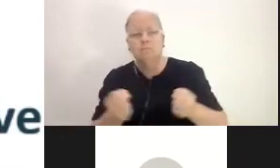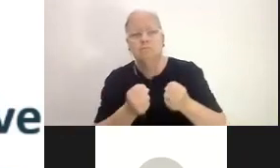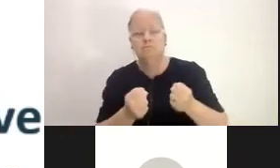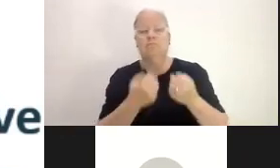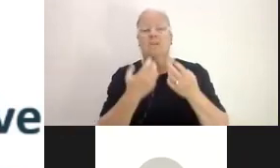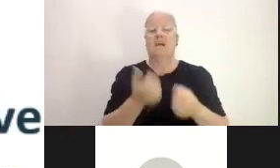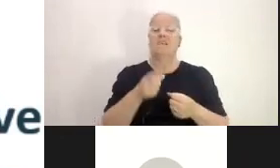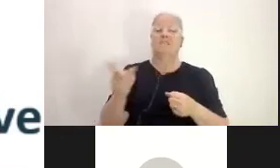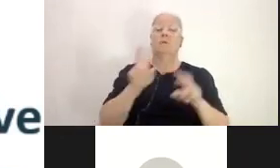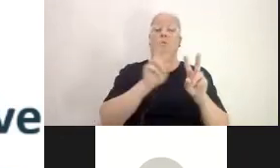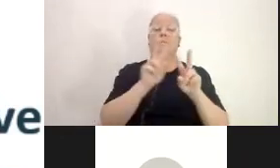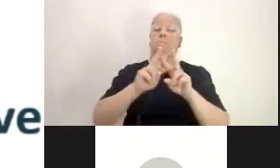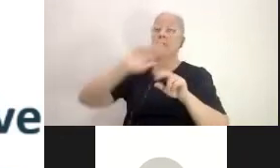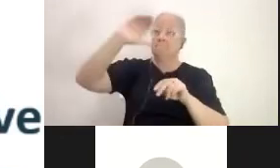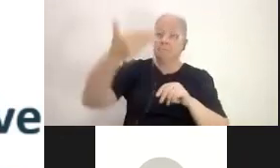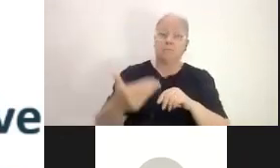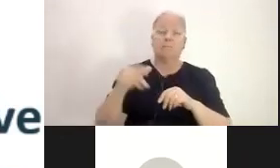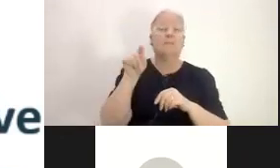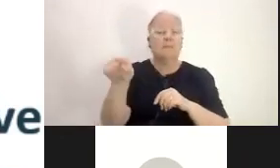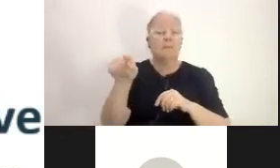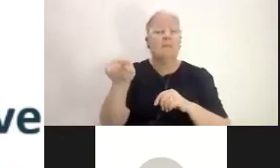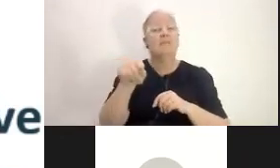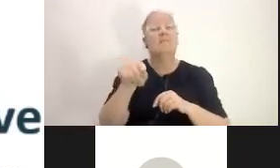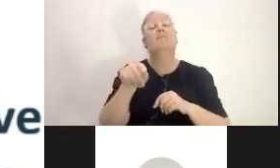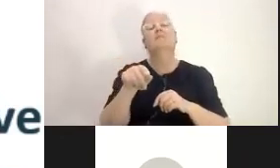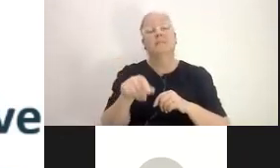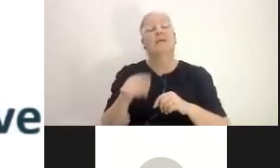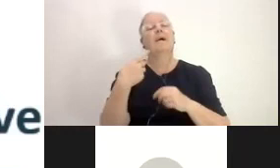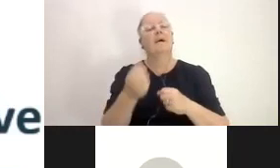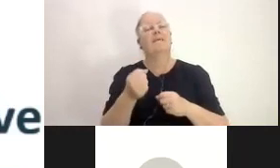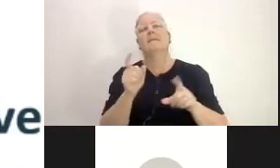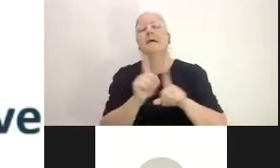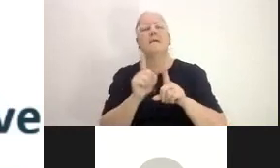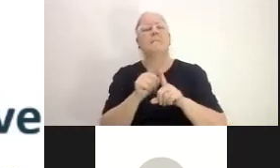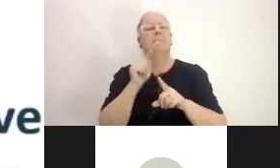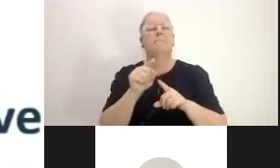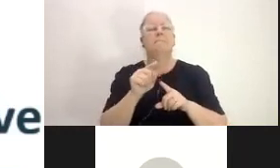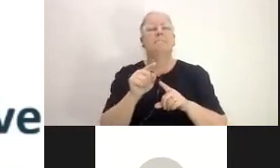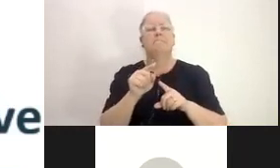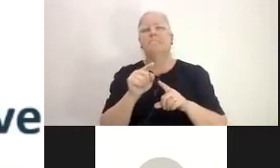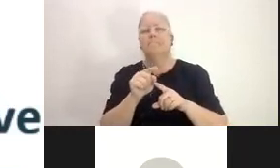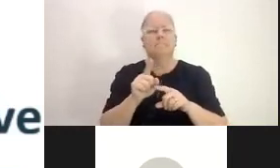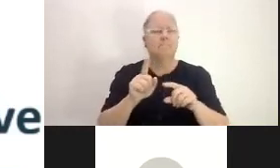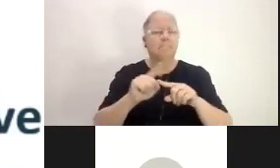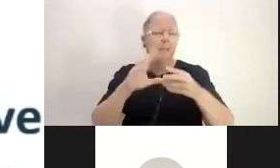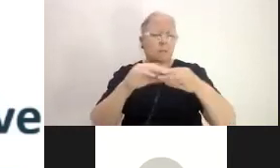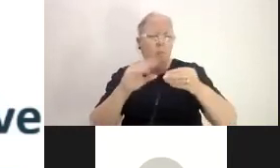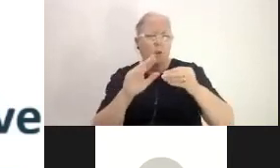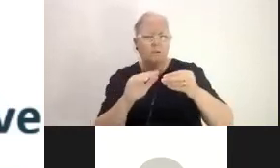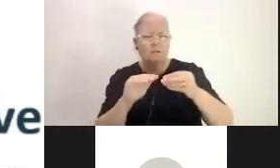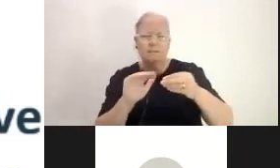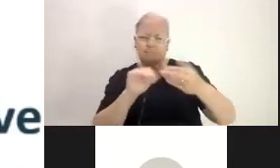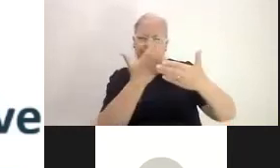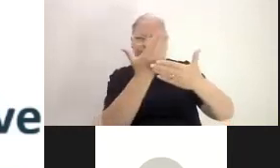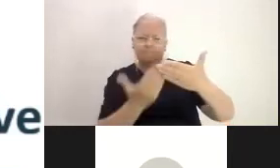we produce some case studies of the parliamentary initiative in specific countries. So this is